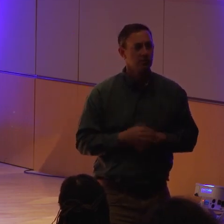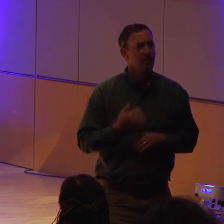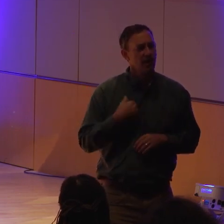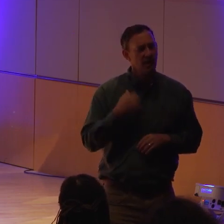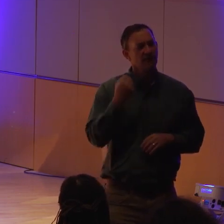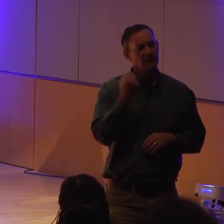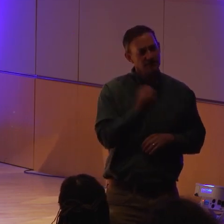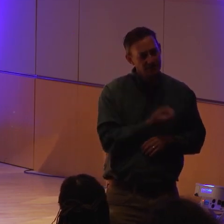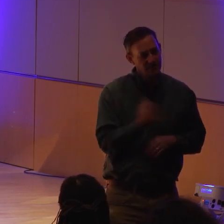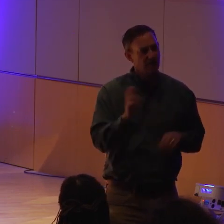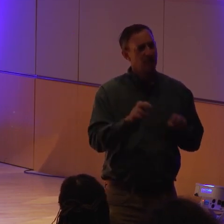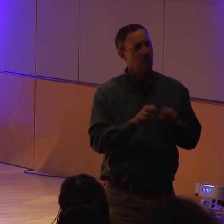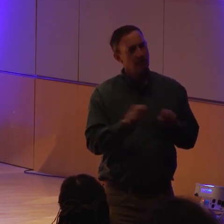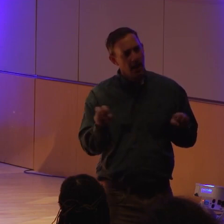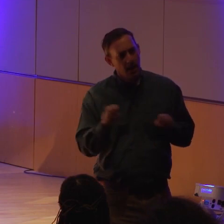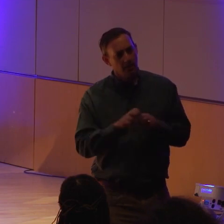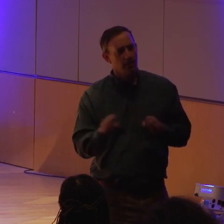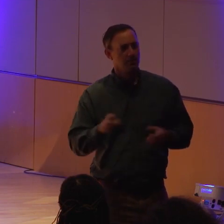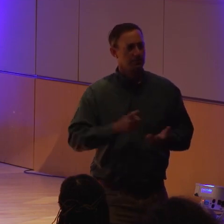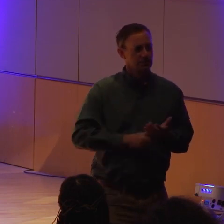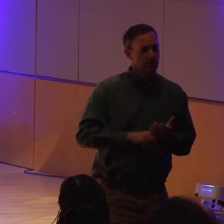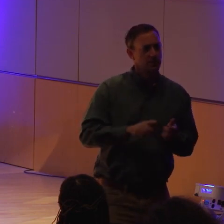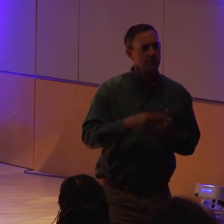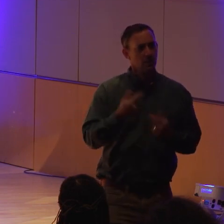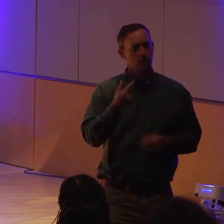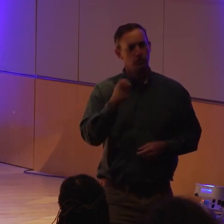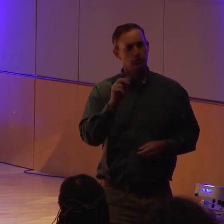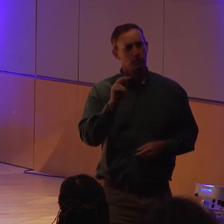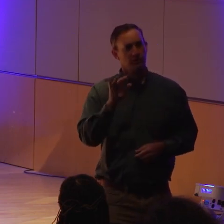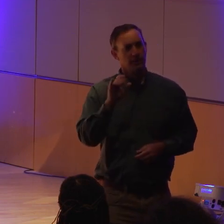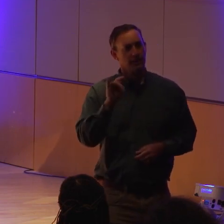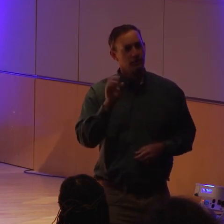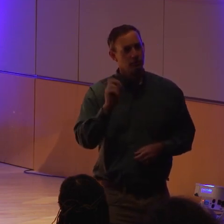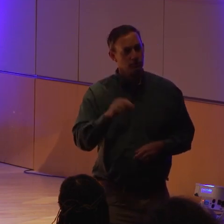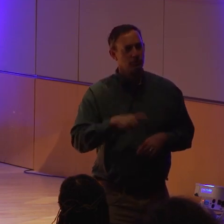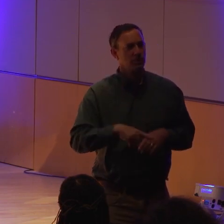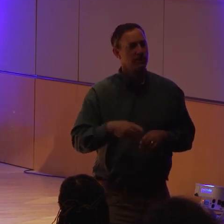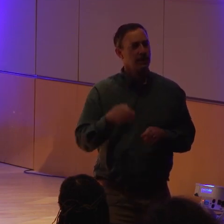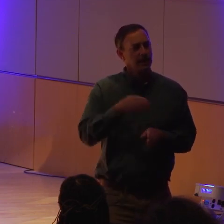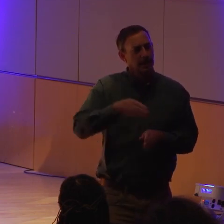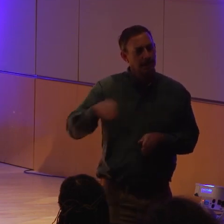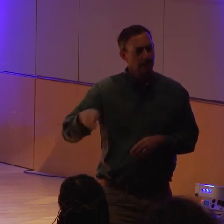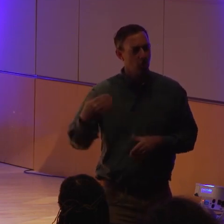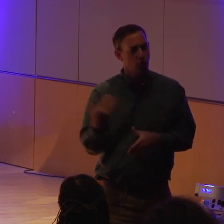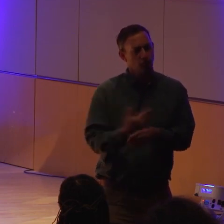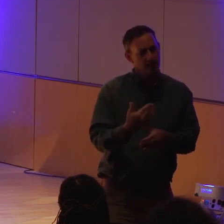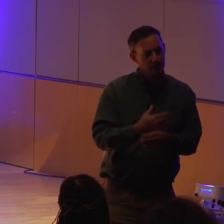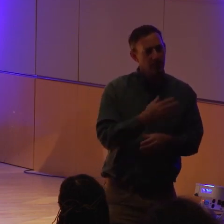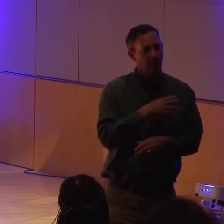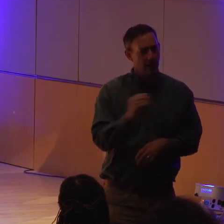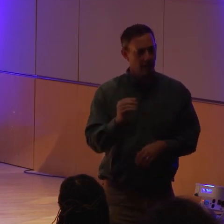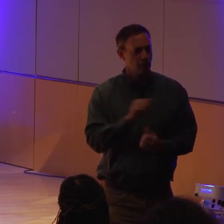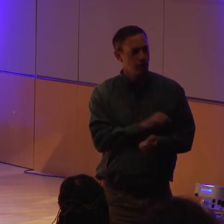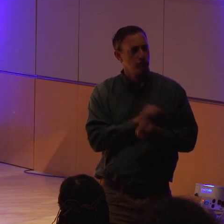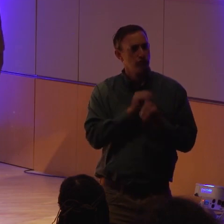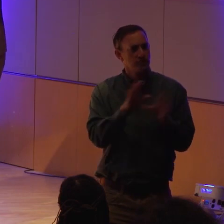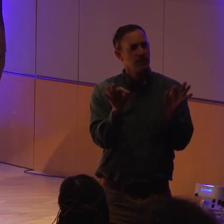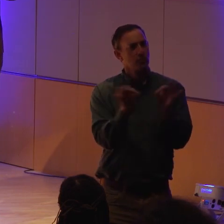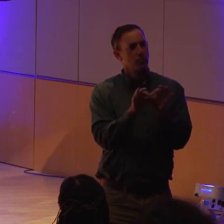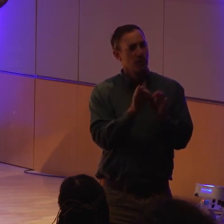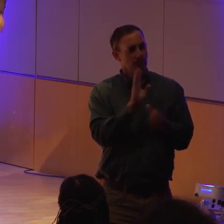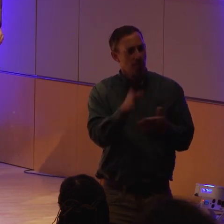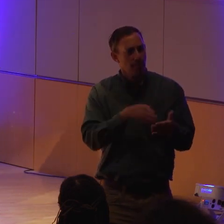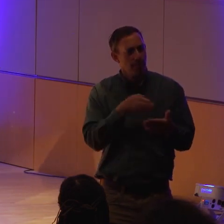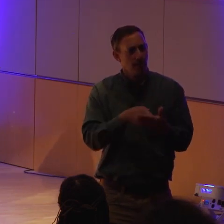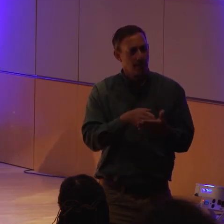several planned panels and discussions on gentrification, neighbor-to-neighbor harassment, and addressing appraisal bias, plus a